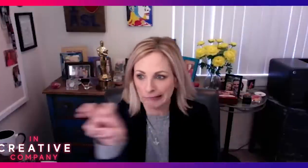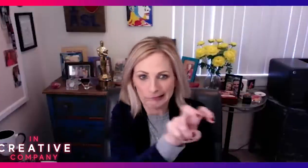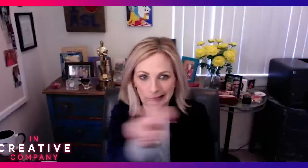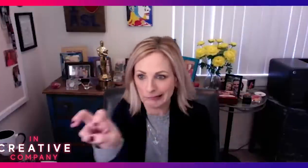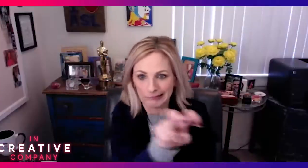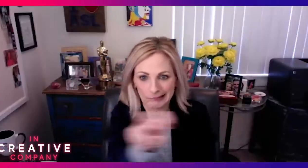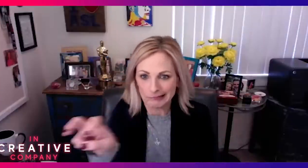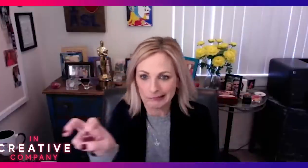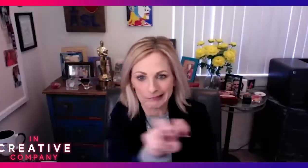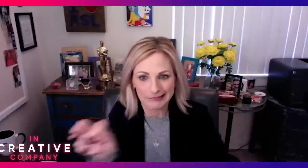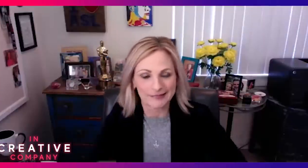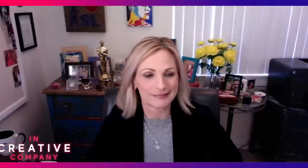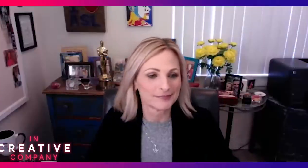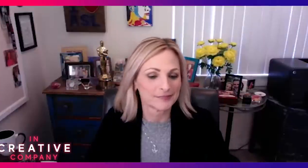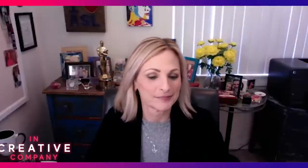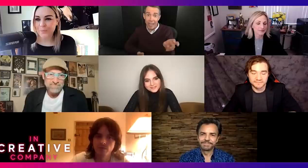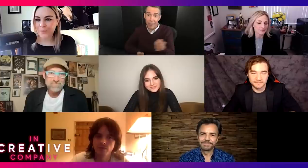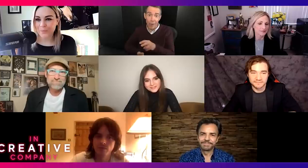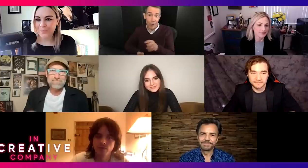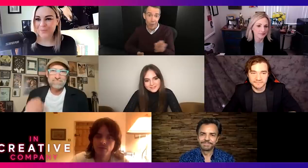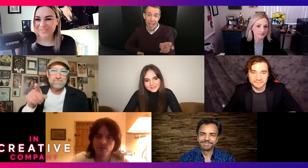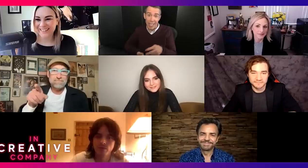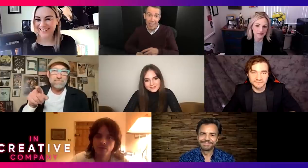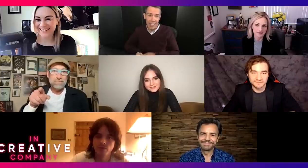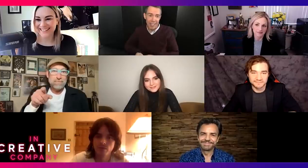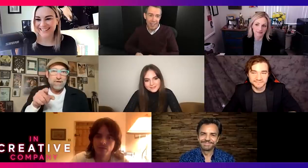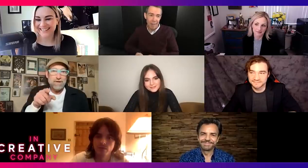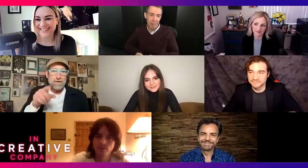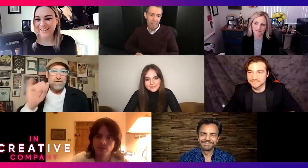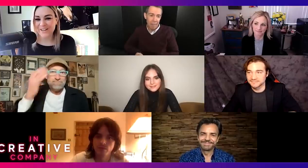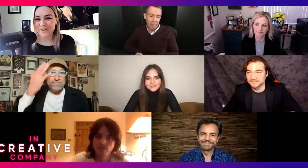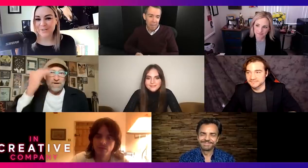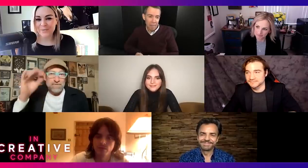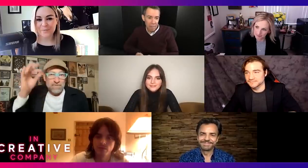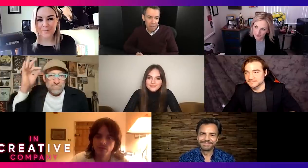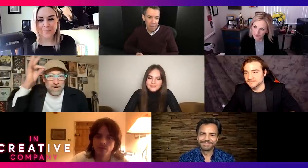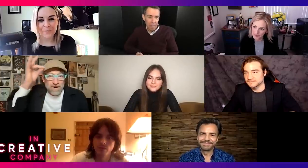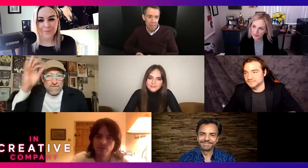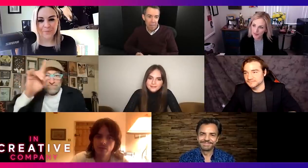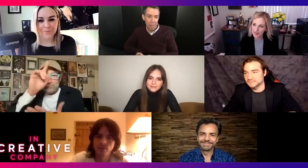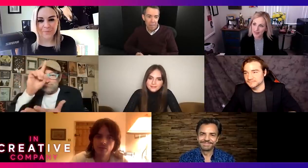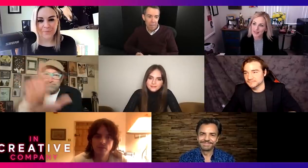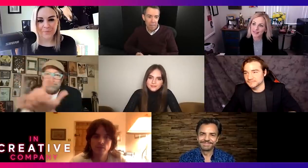daughter. It's a tough thing going back and forth for Jackie.